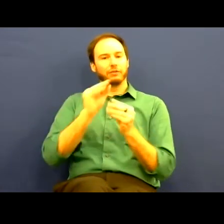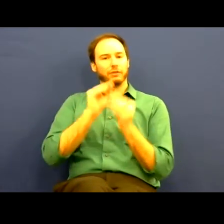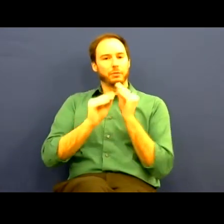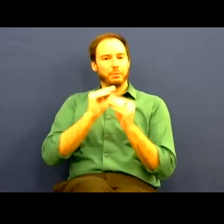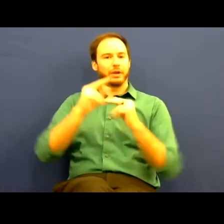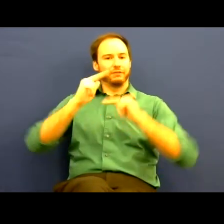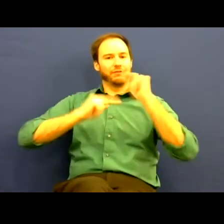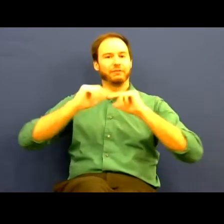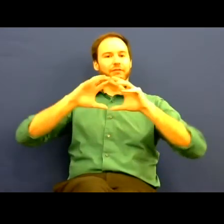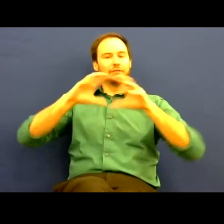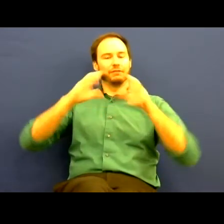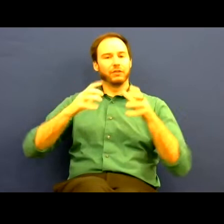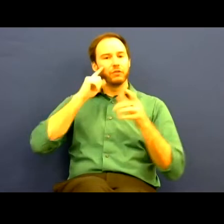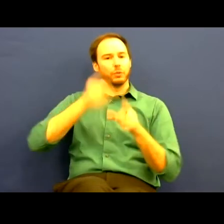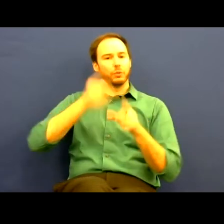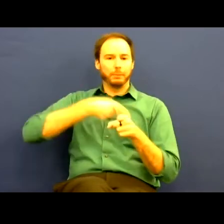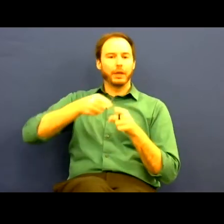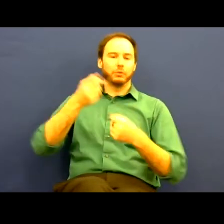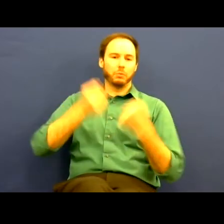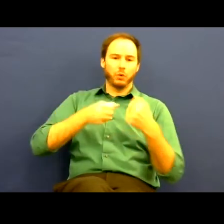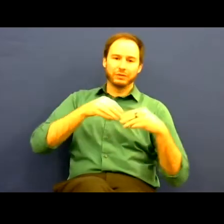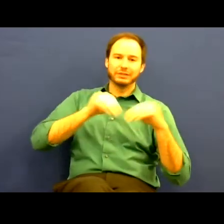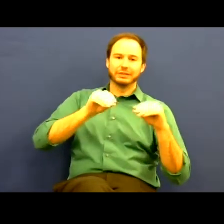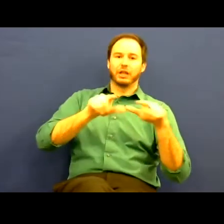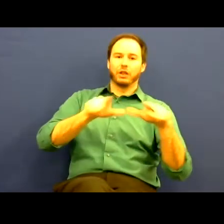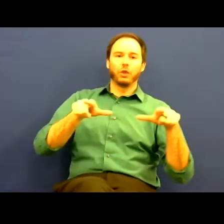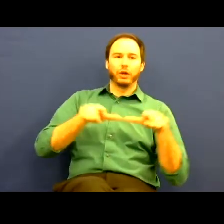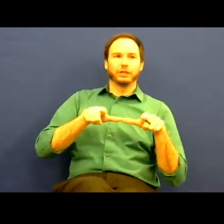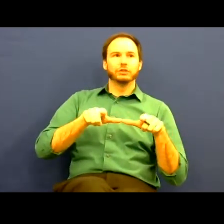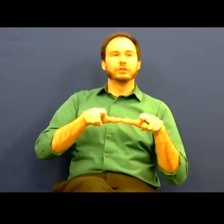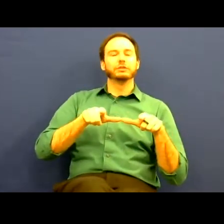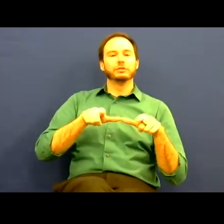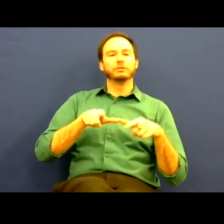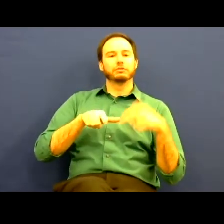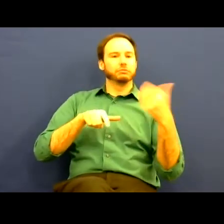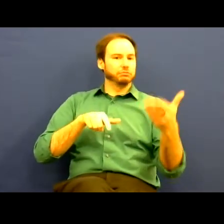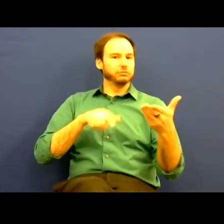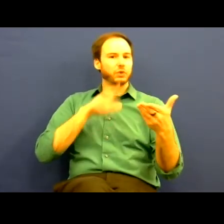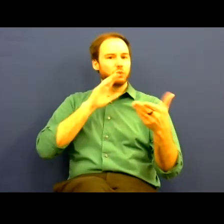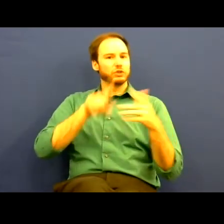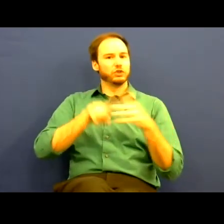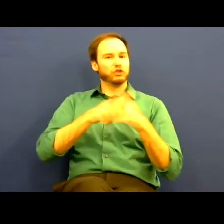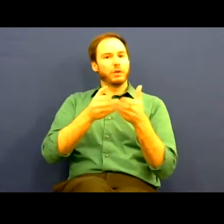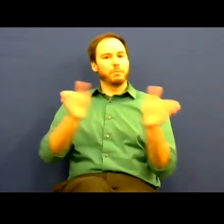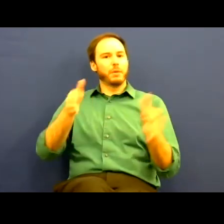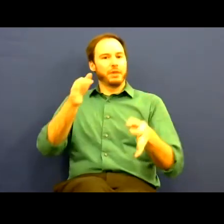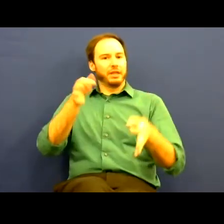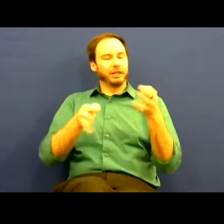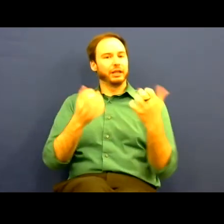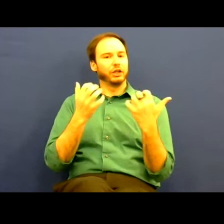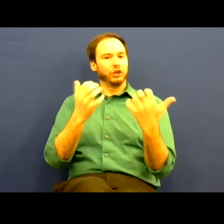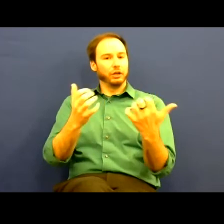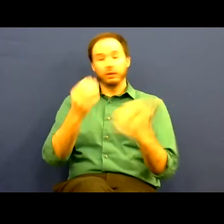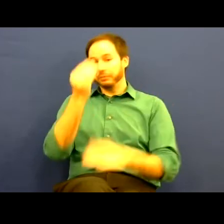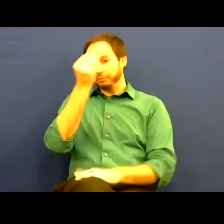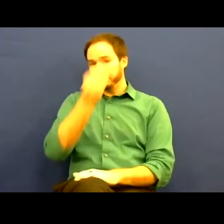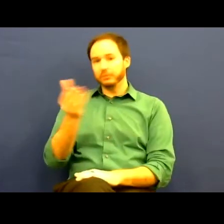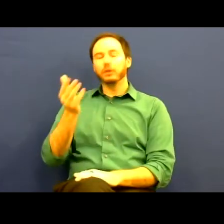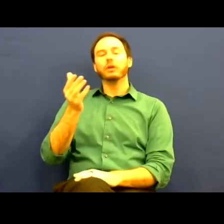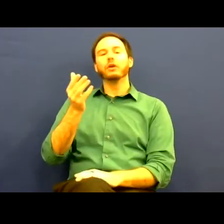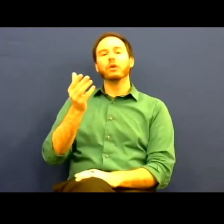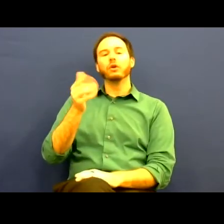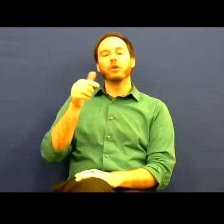and specialty motor vehicle sales location. So we'll start the public hearing. I'll just note that this was